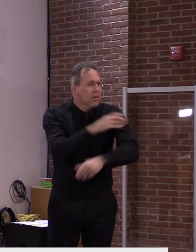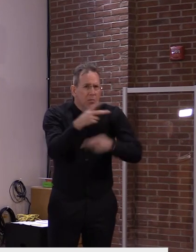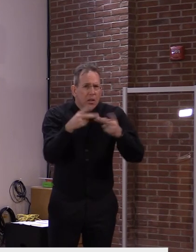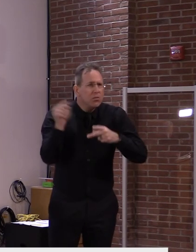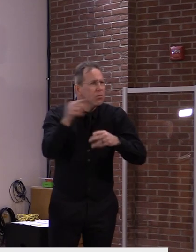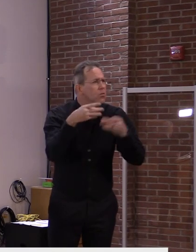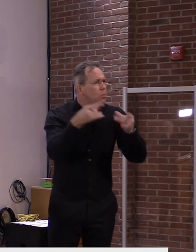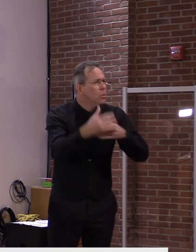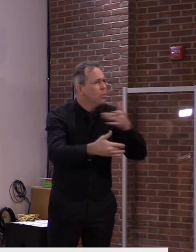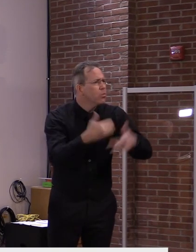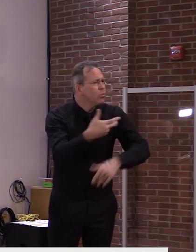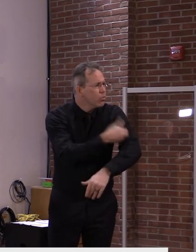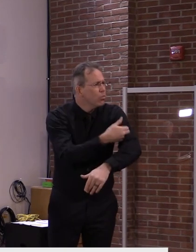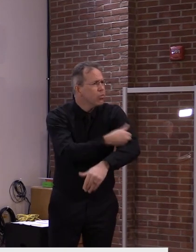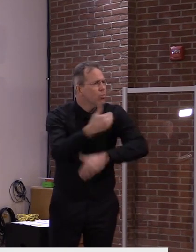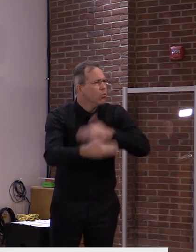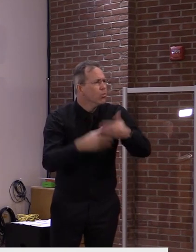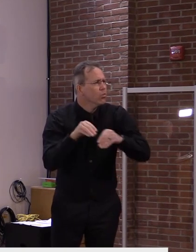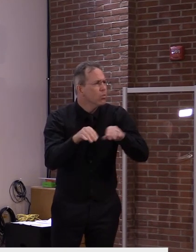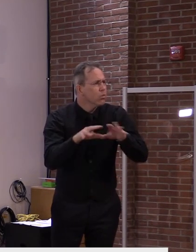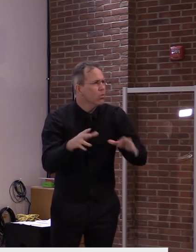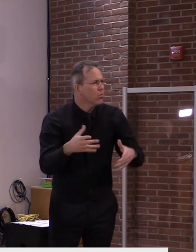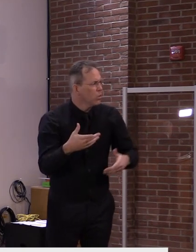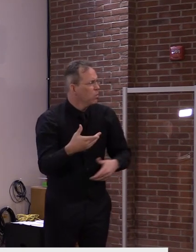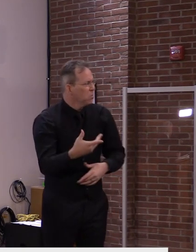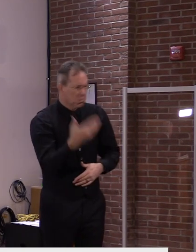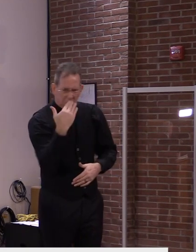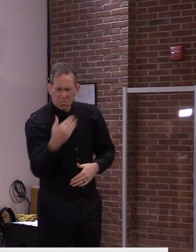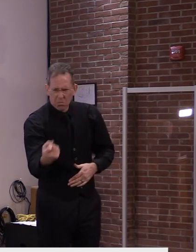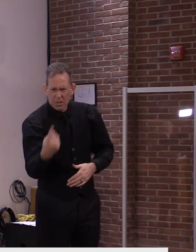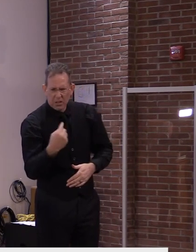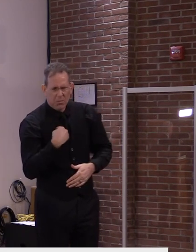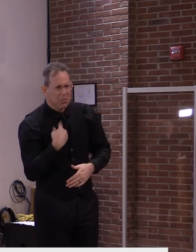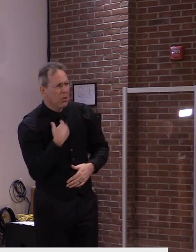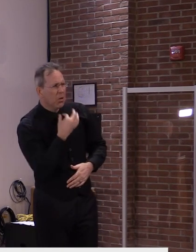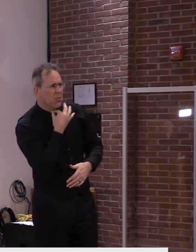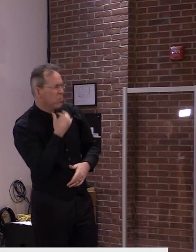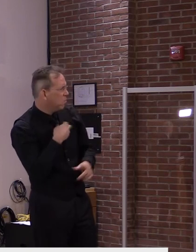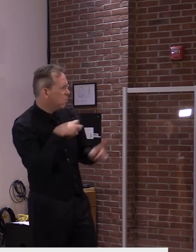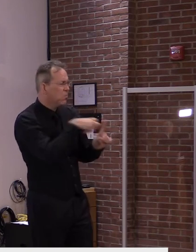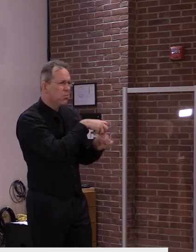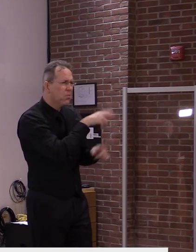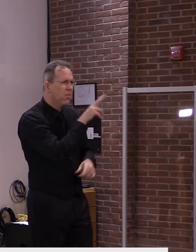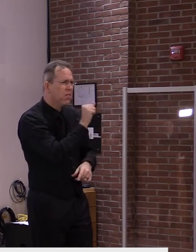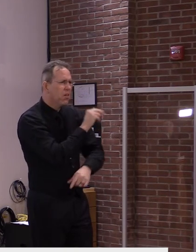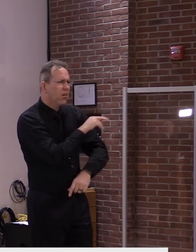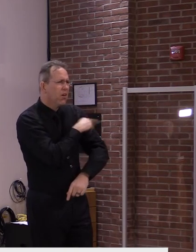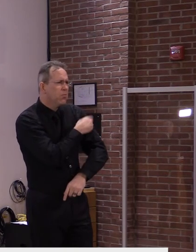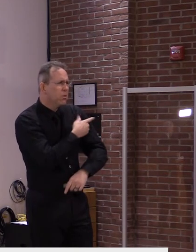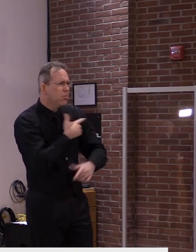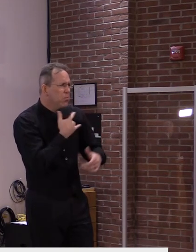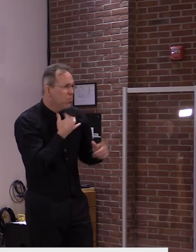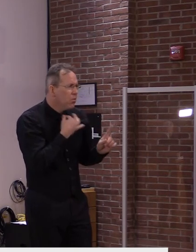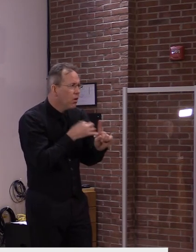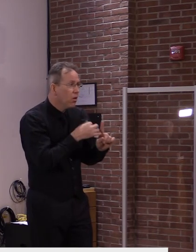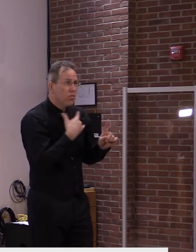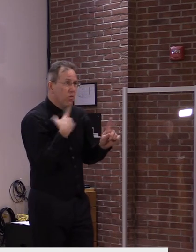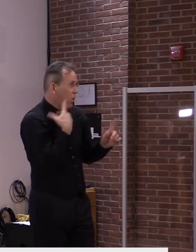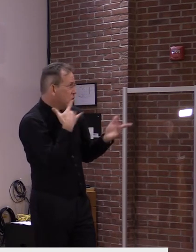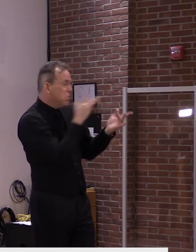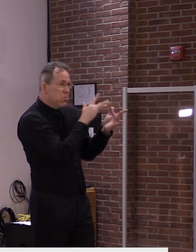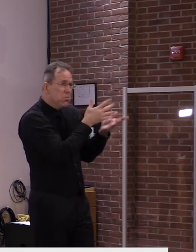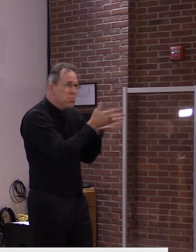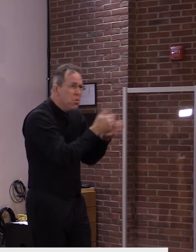that. That's a good suggestion. But we have been in contact with them in terms of what we can do to partner with one